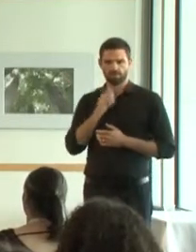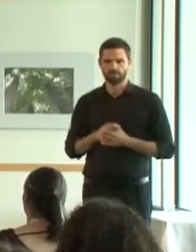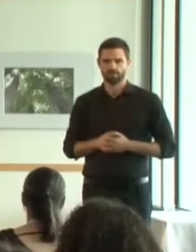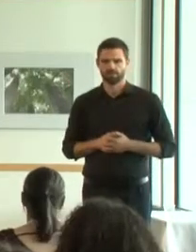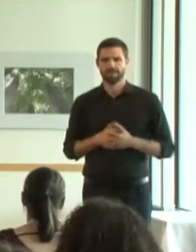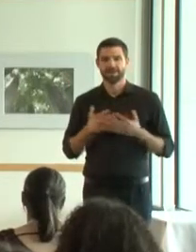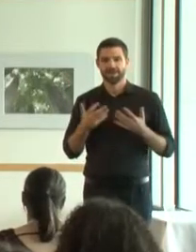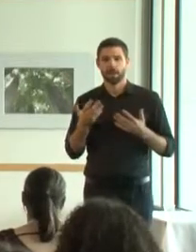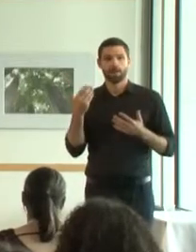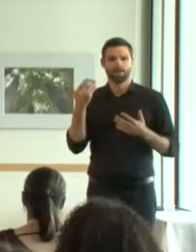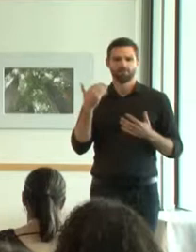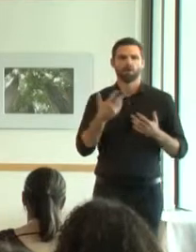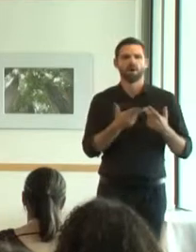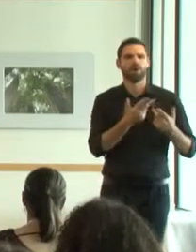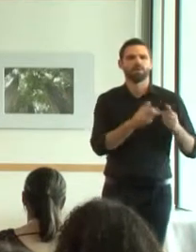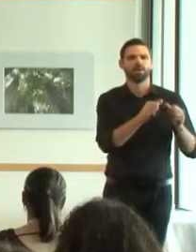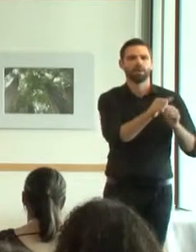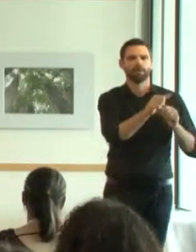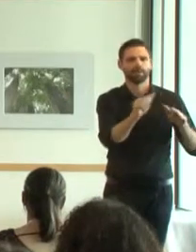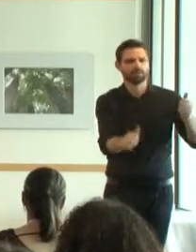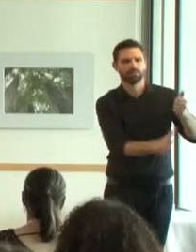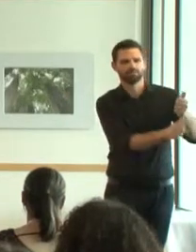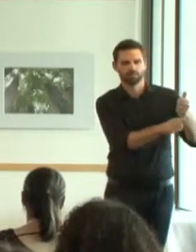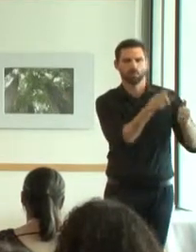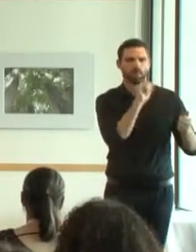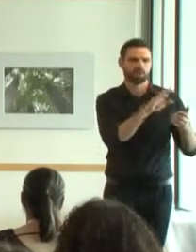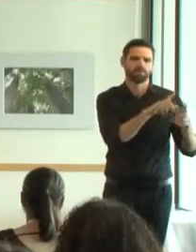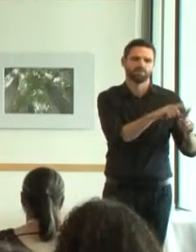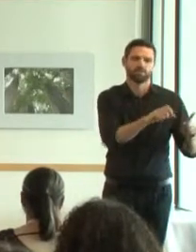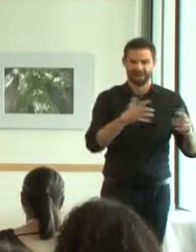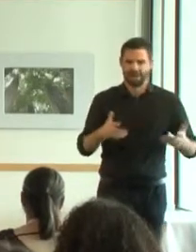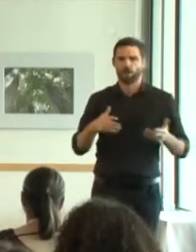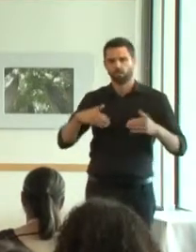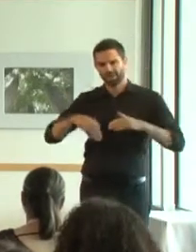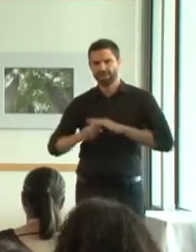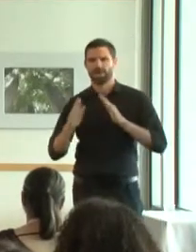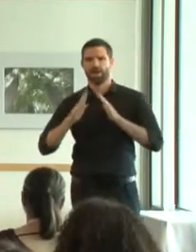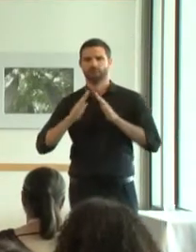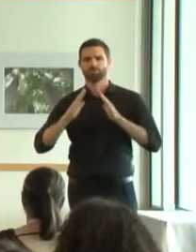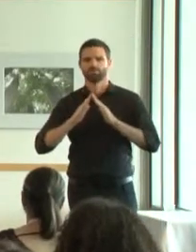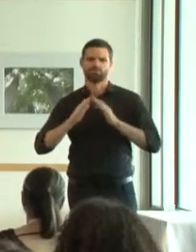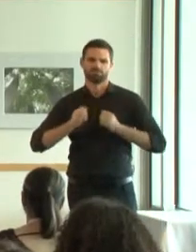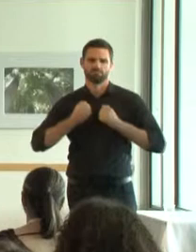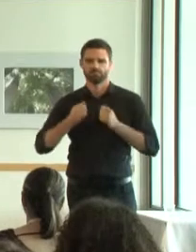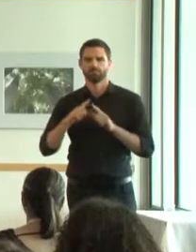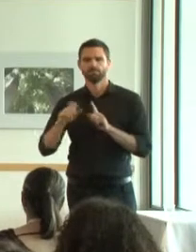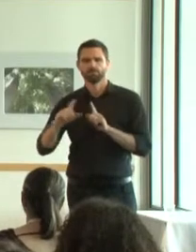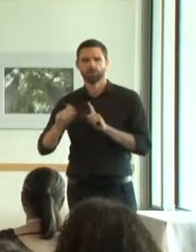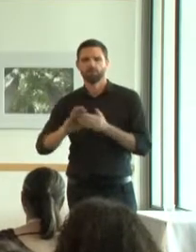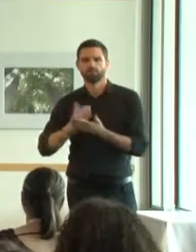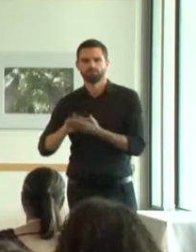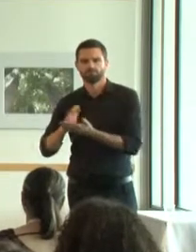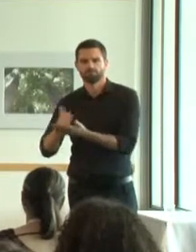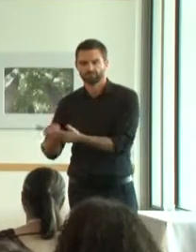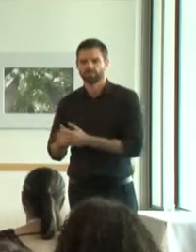little period where a third-party company did some for us, but essentially everything is now being digitized in-house. We have a team of about 30 staff,